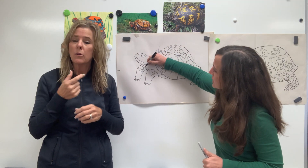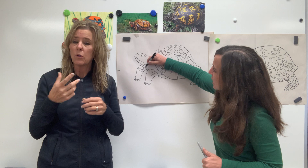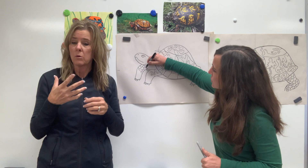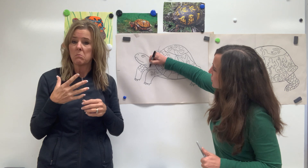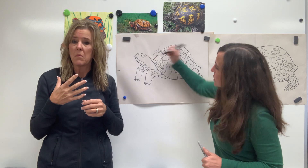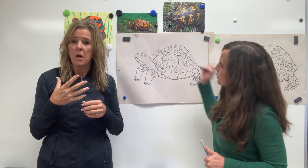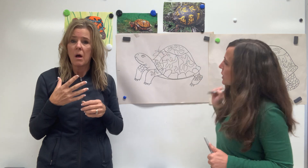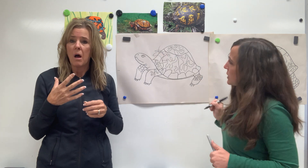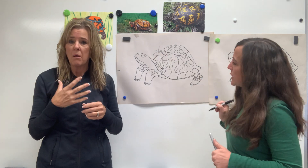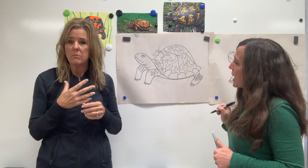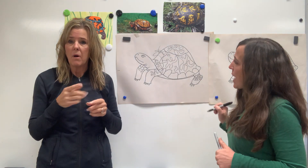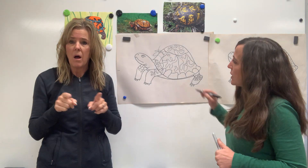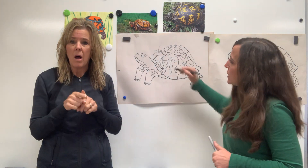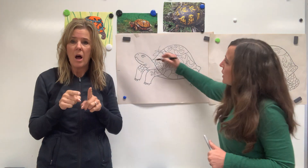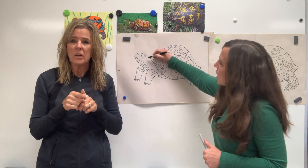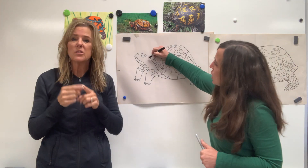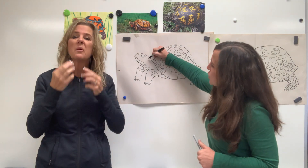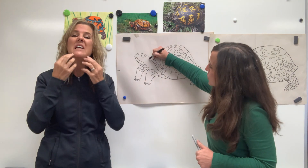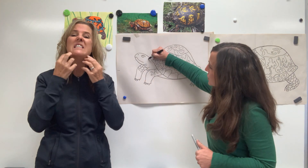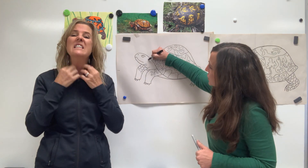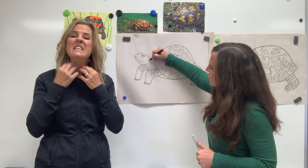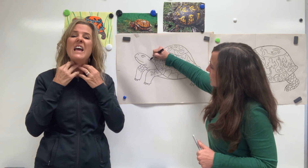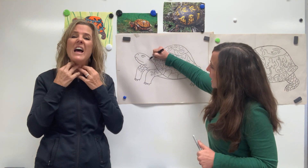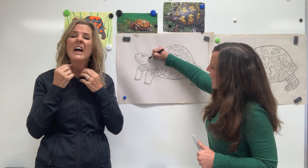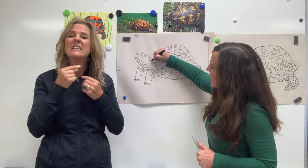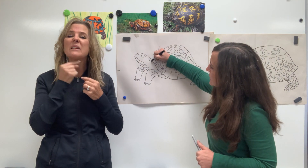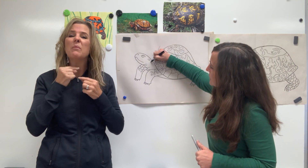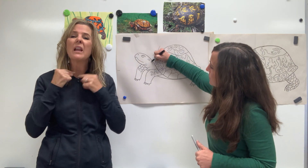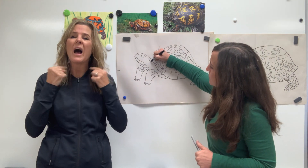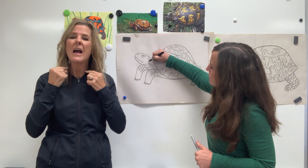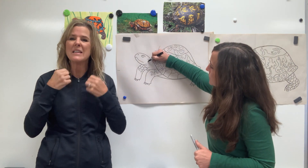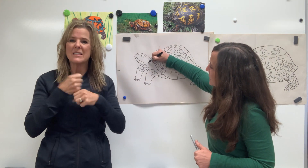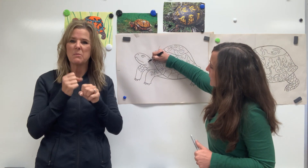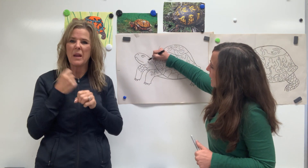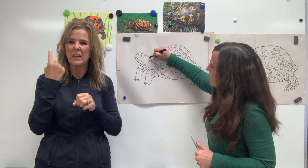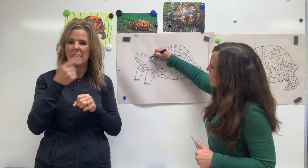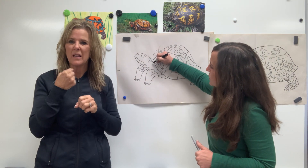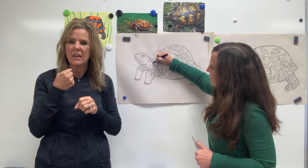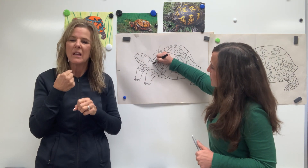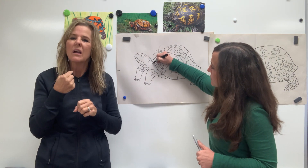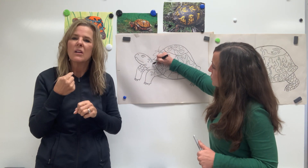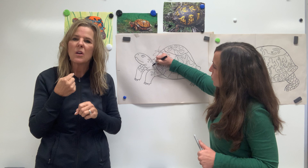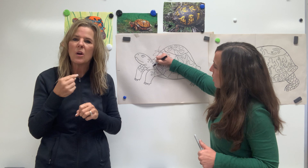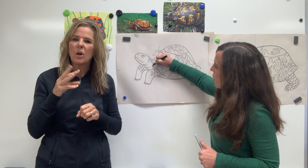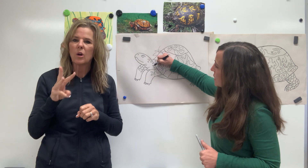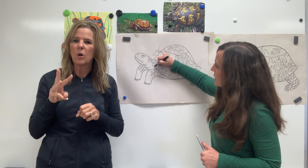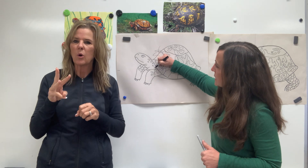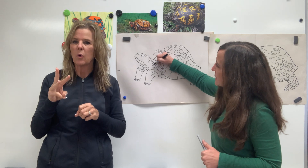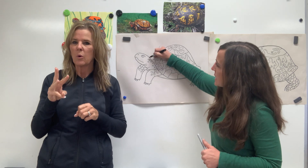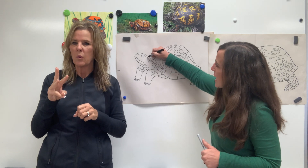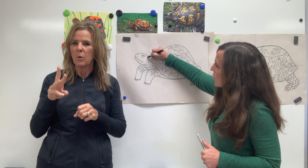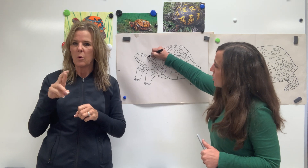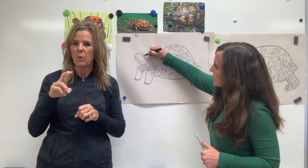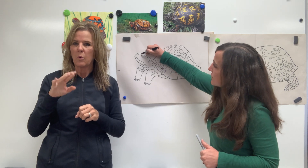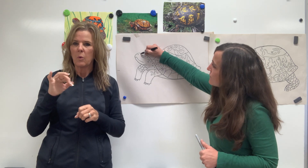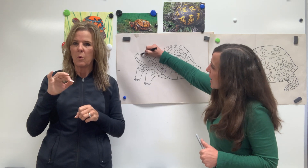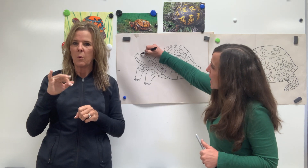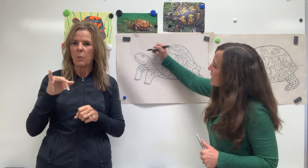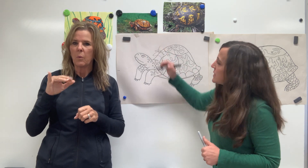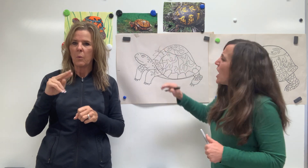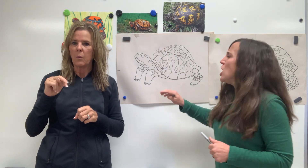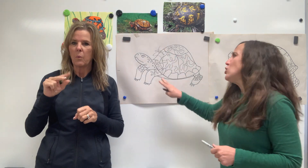wrinkles because he's got sort of this wrinkly neck. You could certainly add some scales of some sort on his neck, on